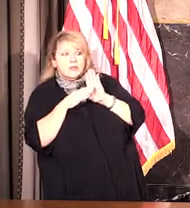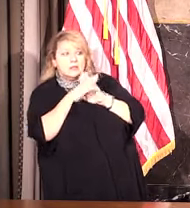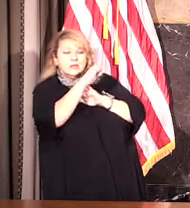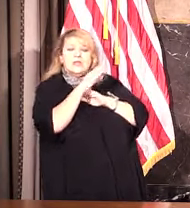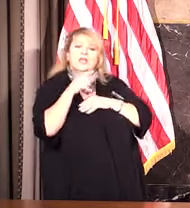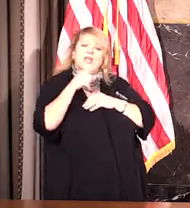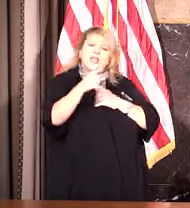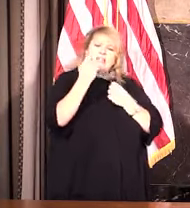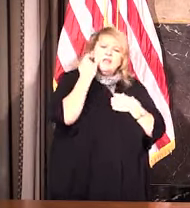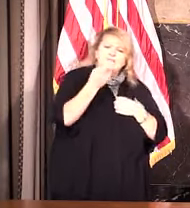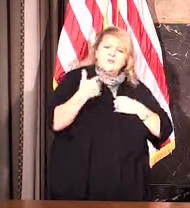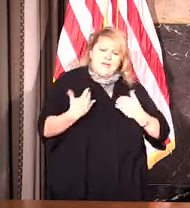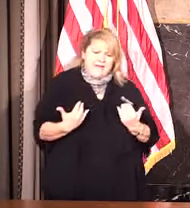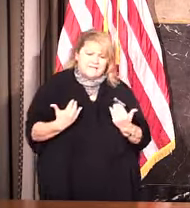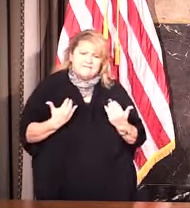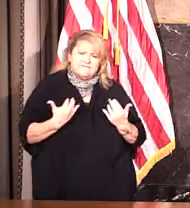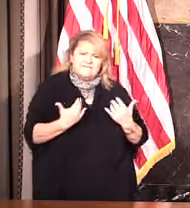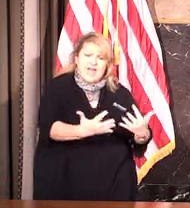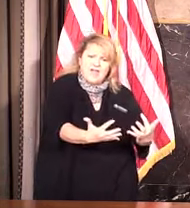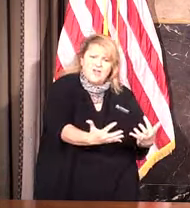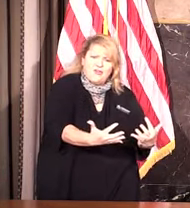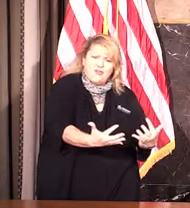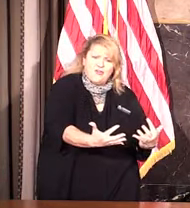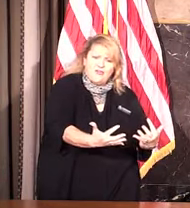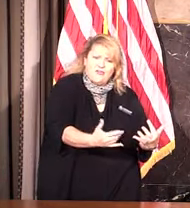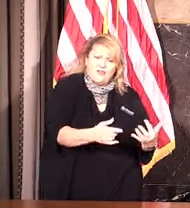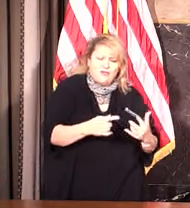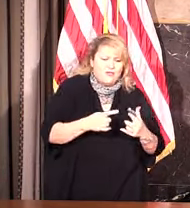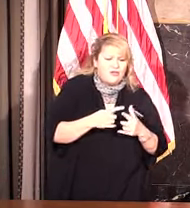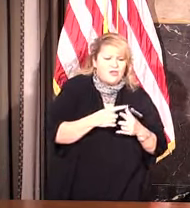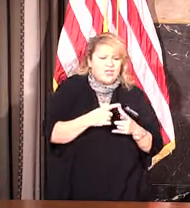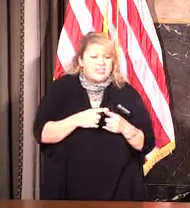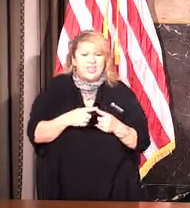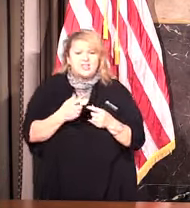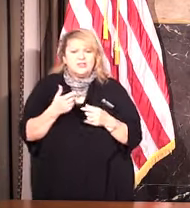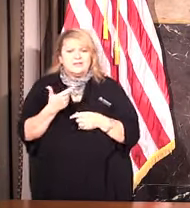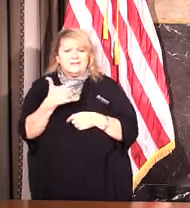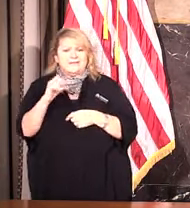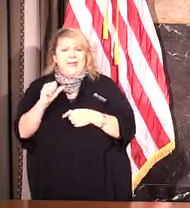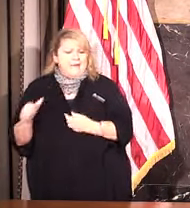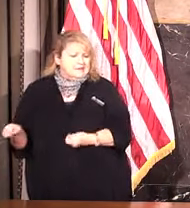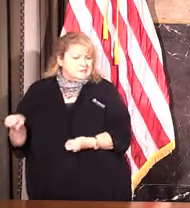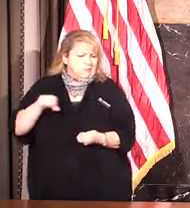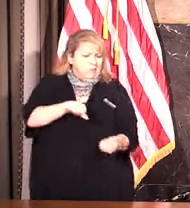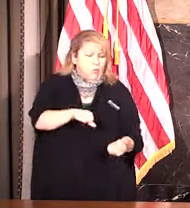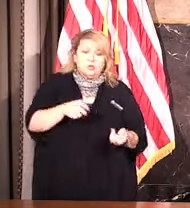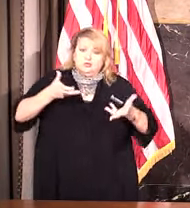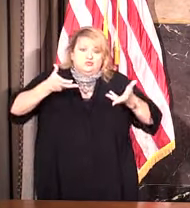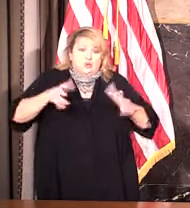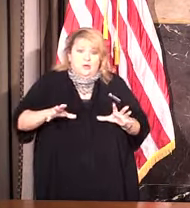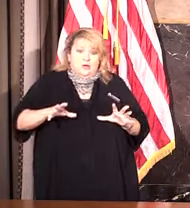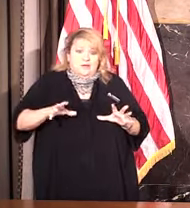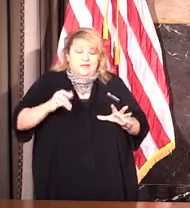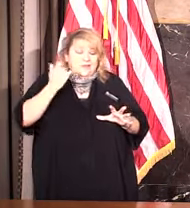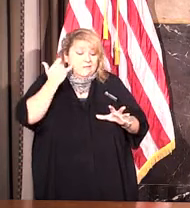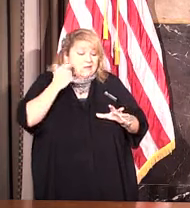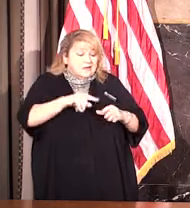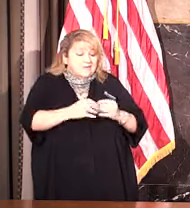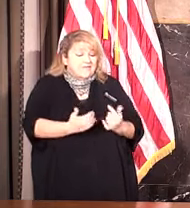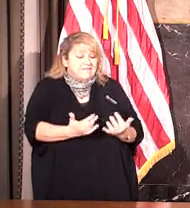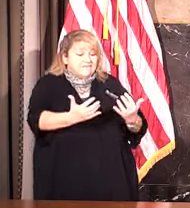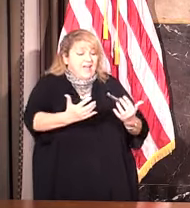fire, but you certainly don't want to do it when the fire is about to jump the street. This is the most inopportune